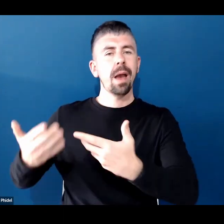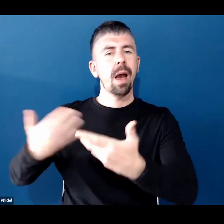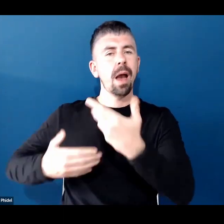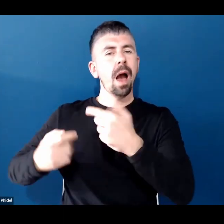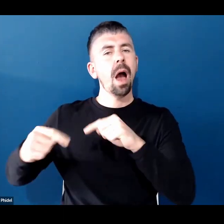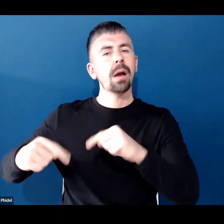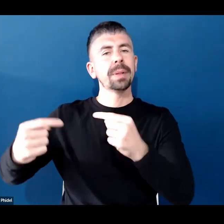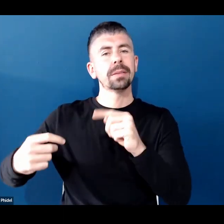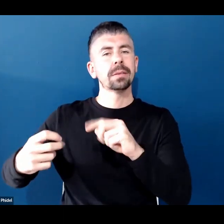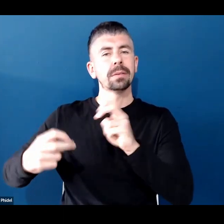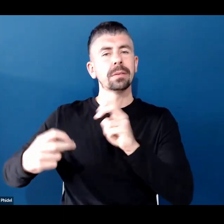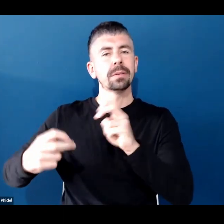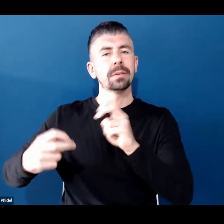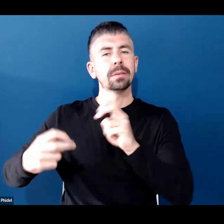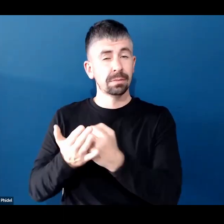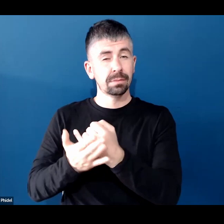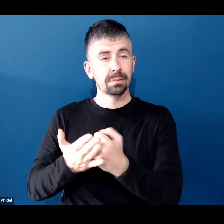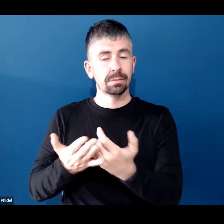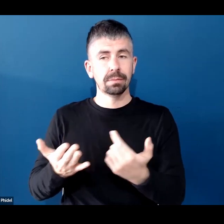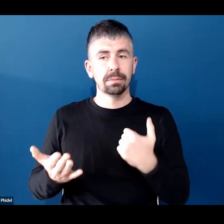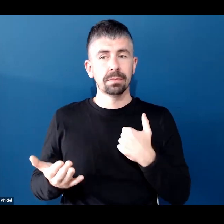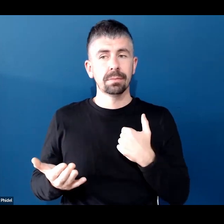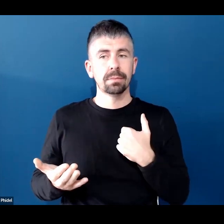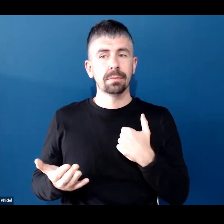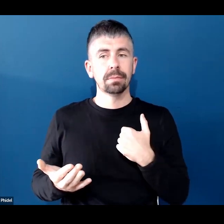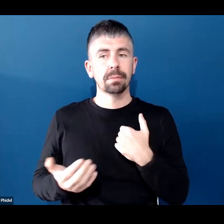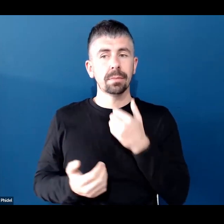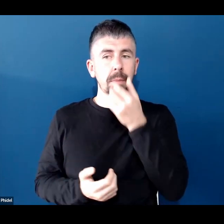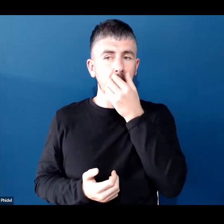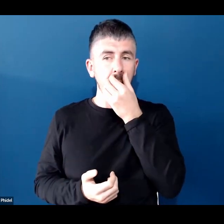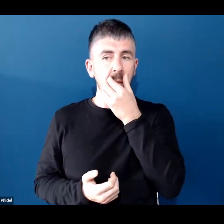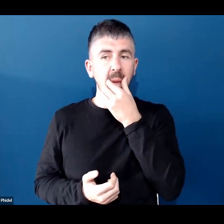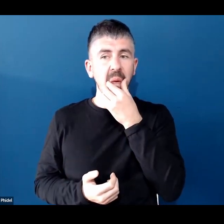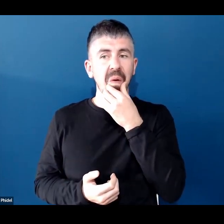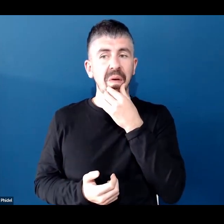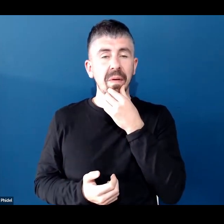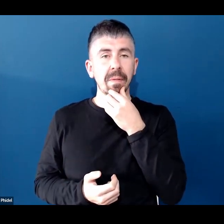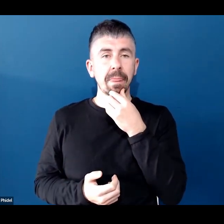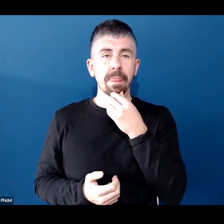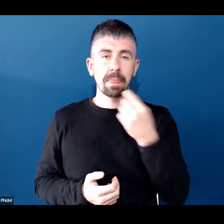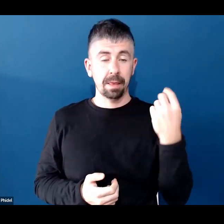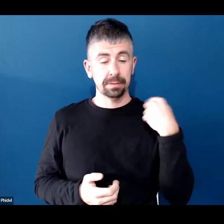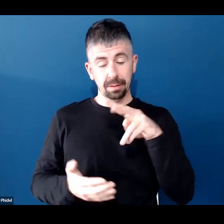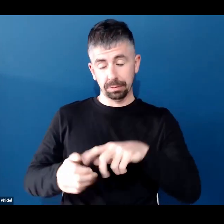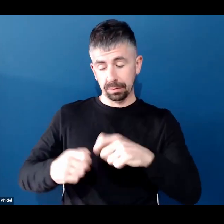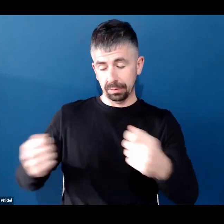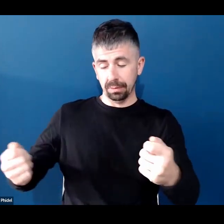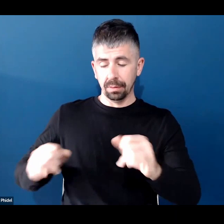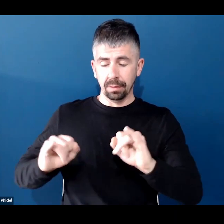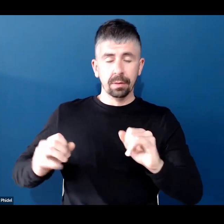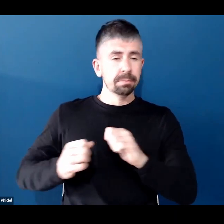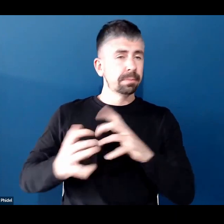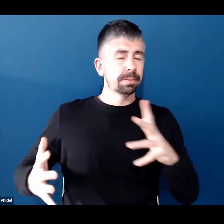writing a response to Paul Krugman. I mean, every molecule of my body was shaking. I was like, or I